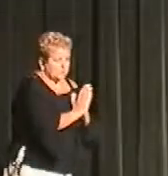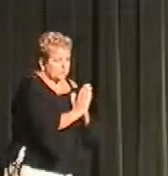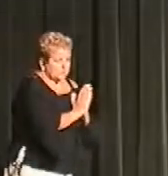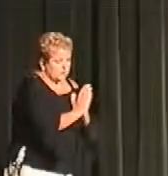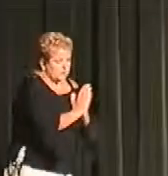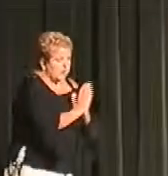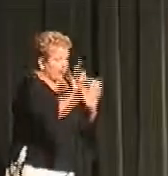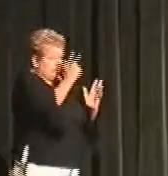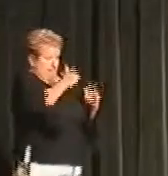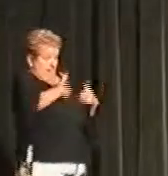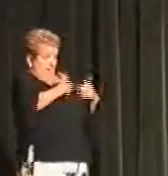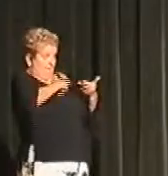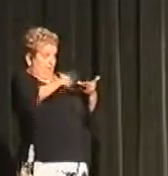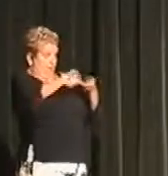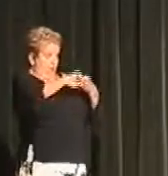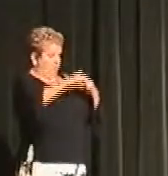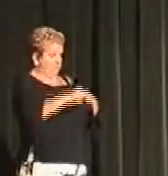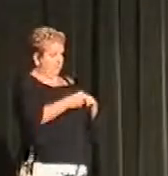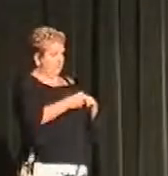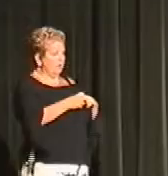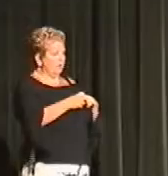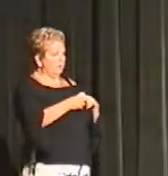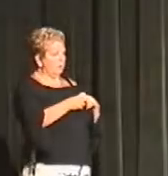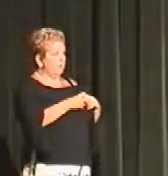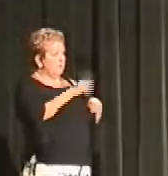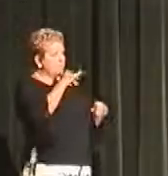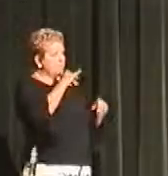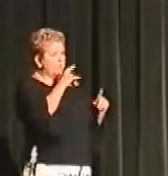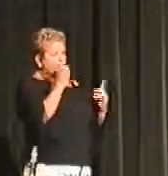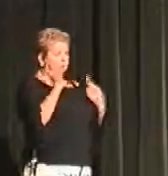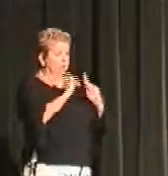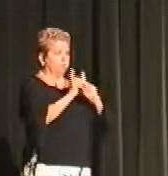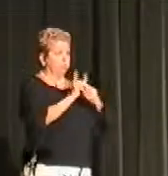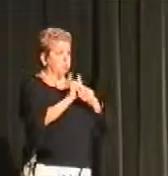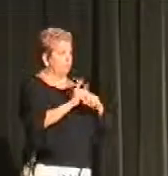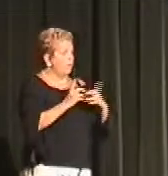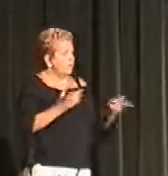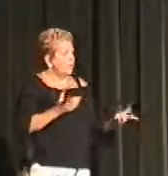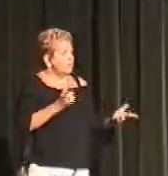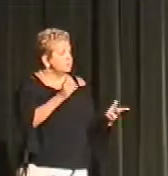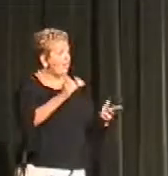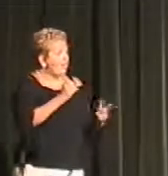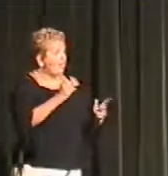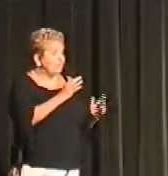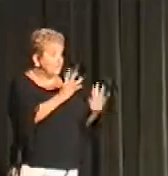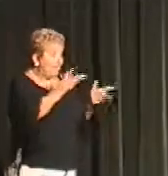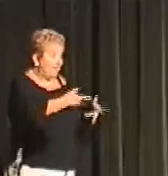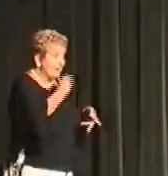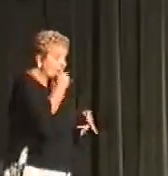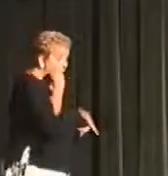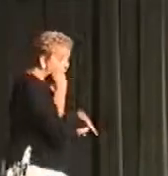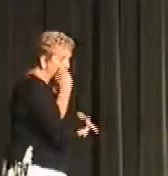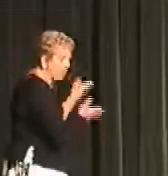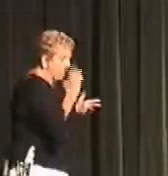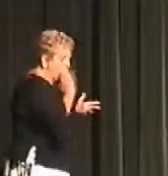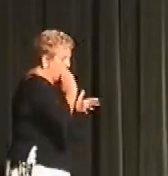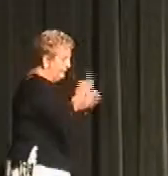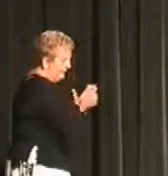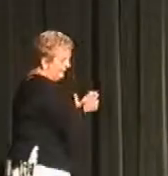having a problem. She just brought me because she thought if she left me alone, I might get her evicted from another apartment. And I went to that meeting